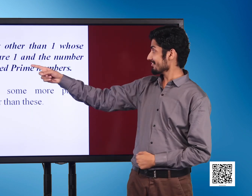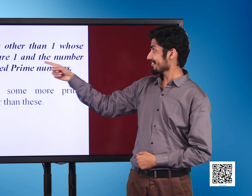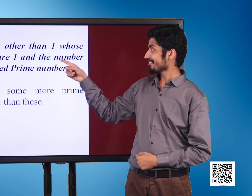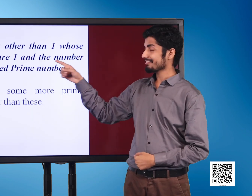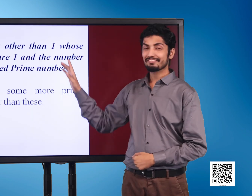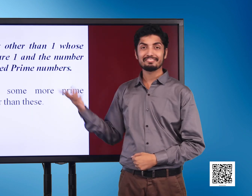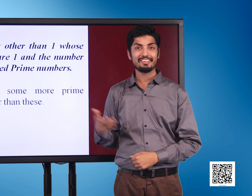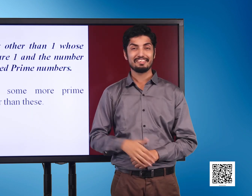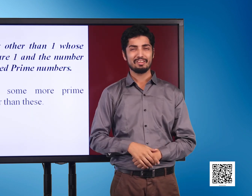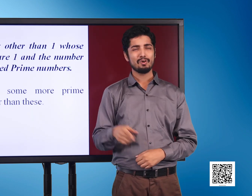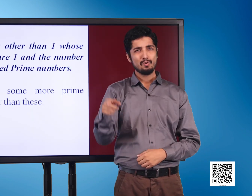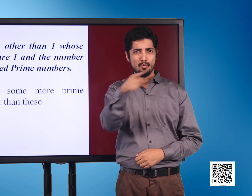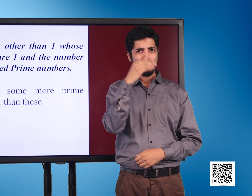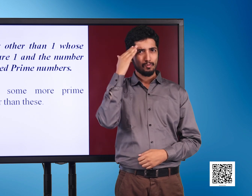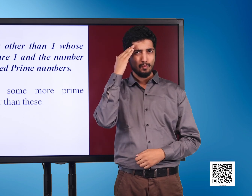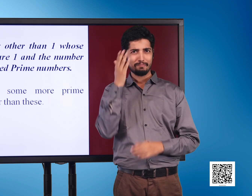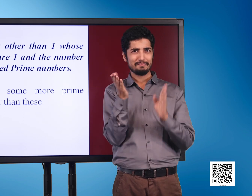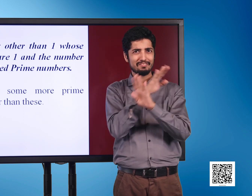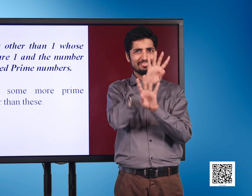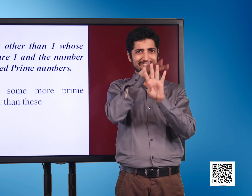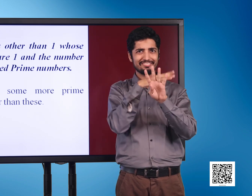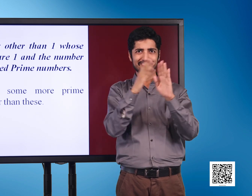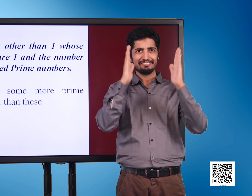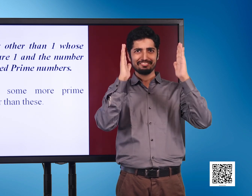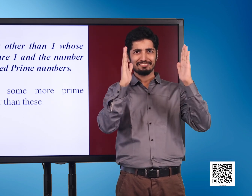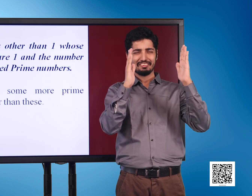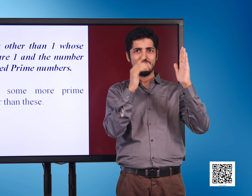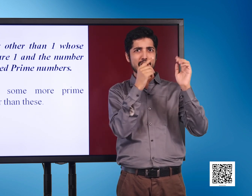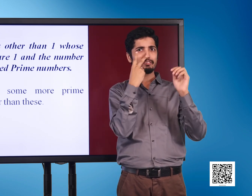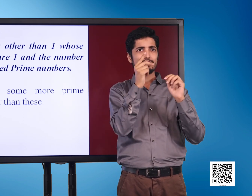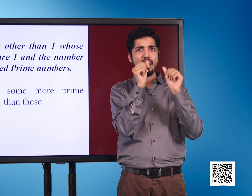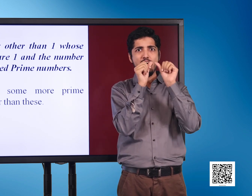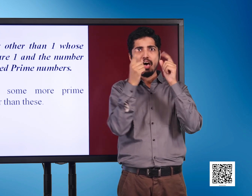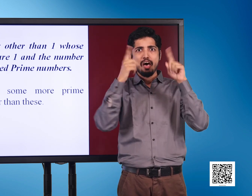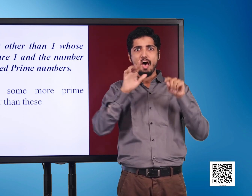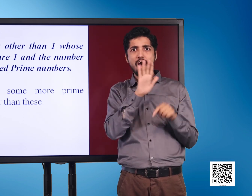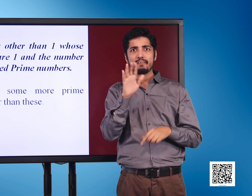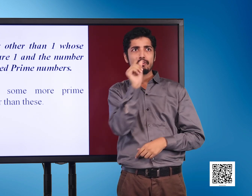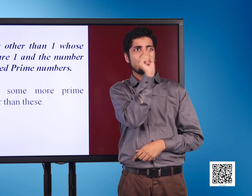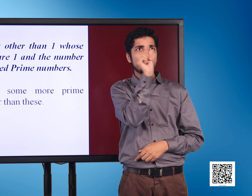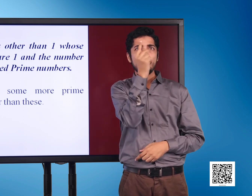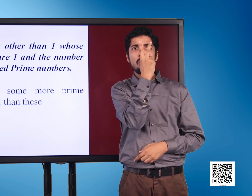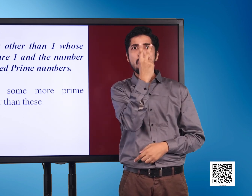The numbers other than 1, whose only factors are 1 and the number itself,